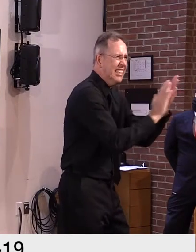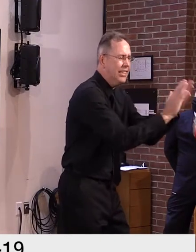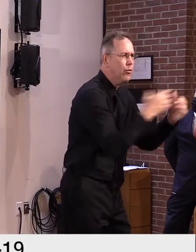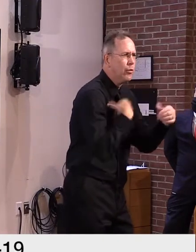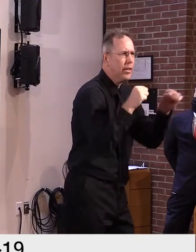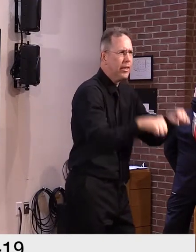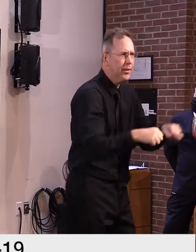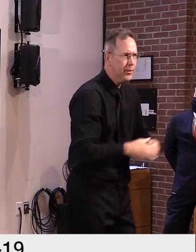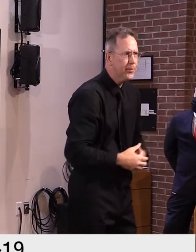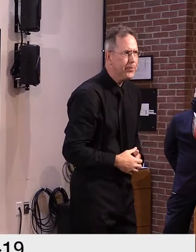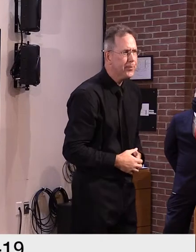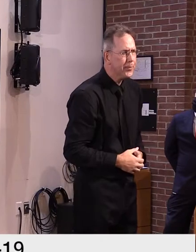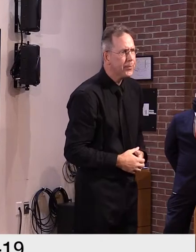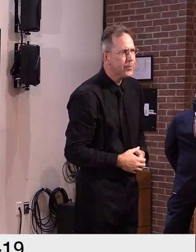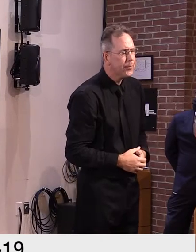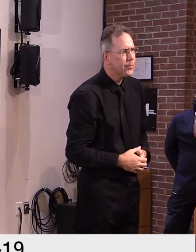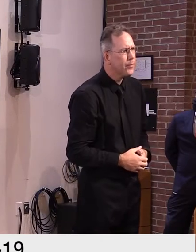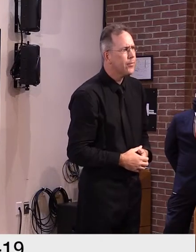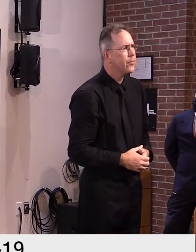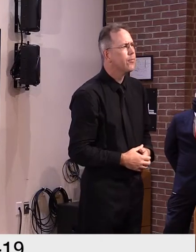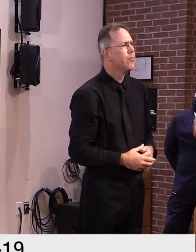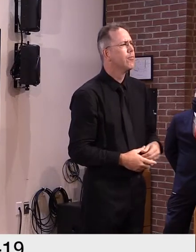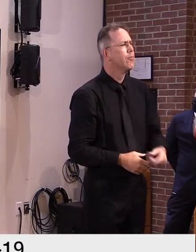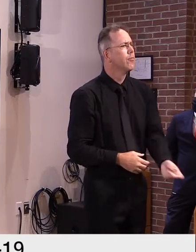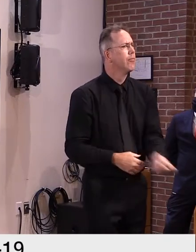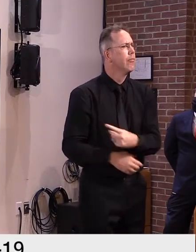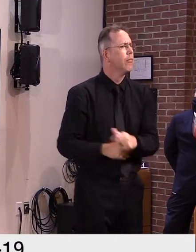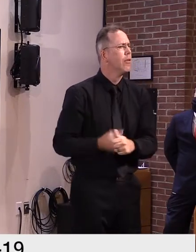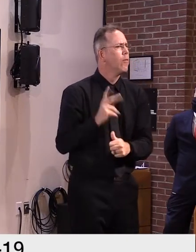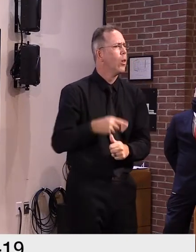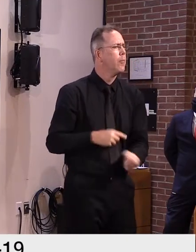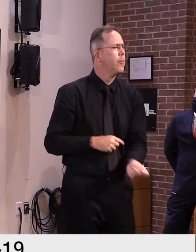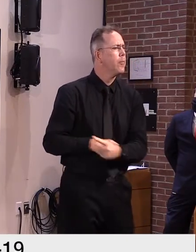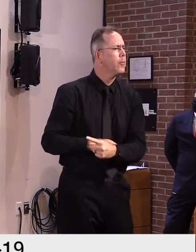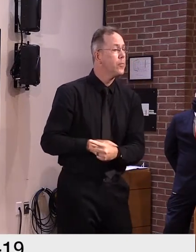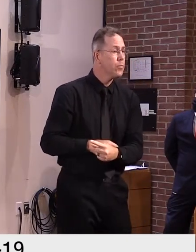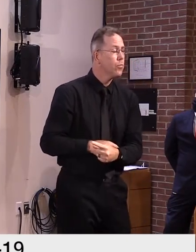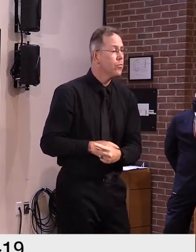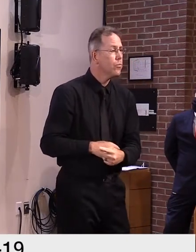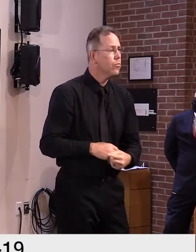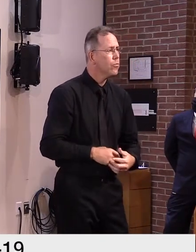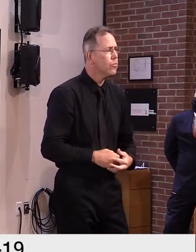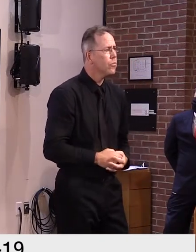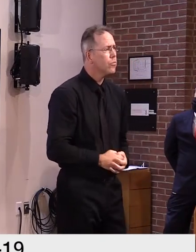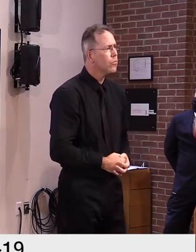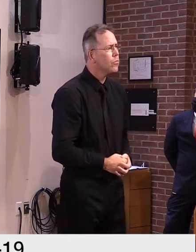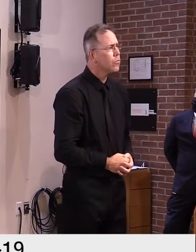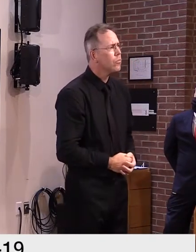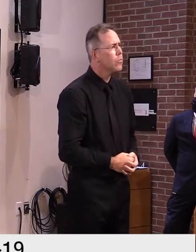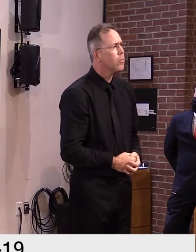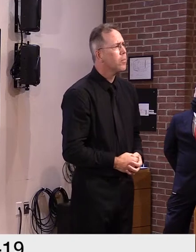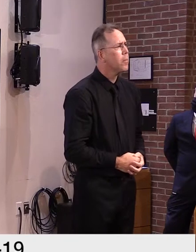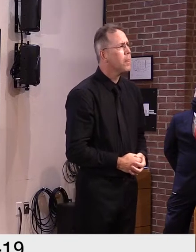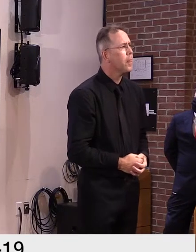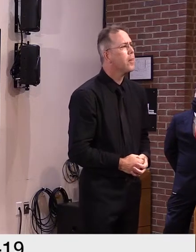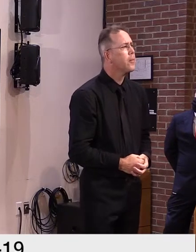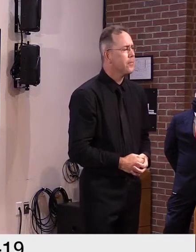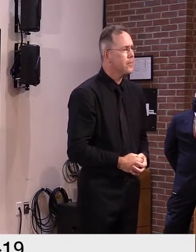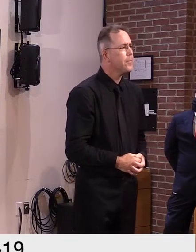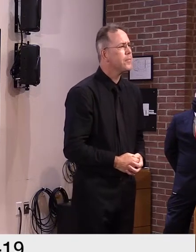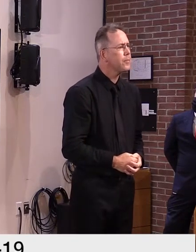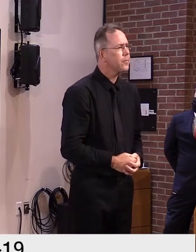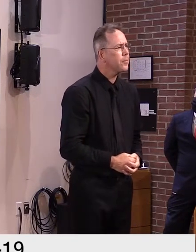Okay, and as a follow-up to what you said about sports earlier, I'm just wondering what is